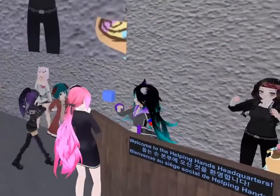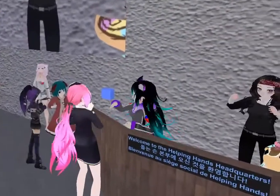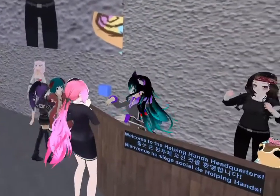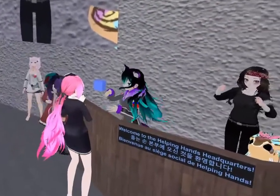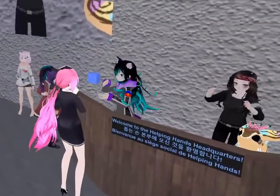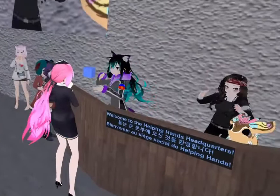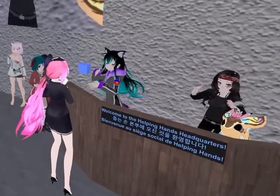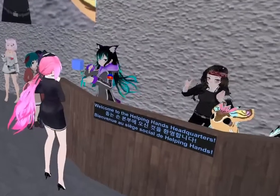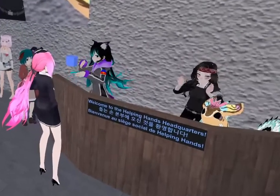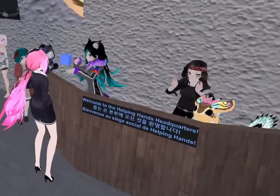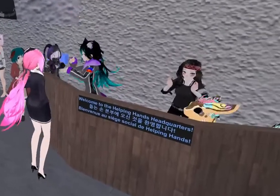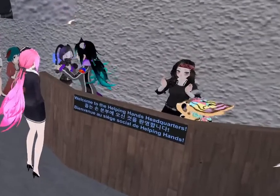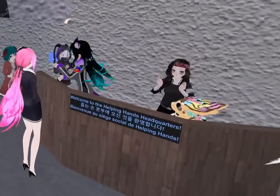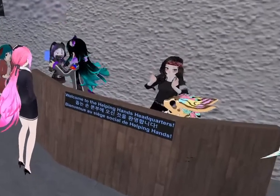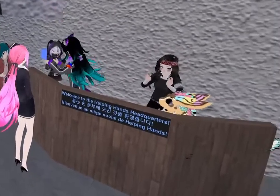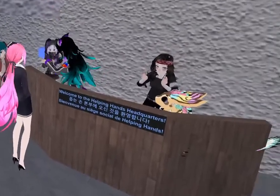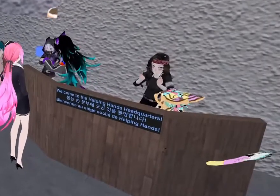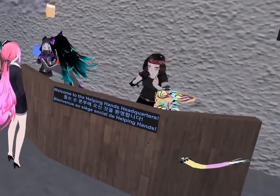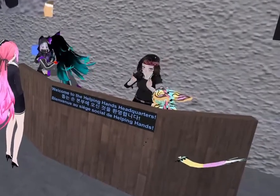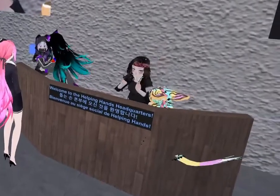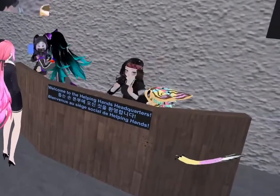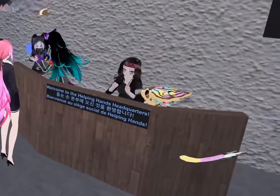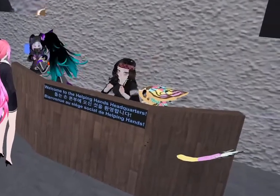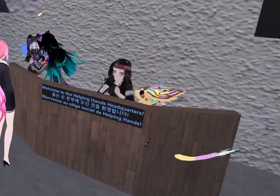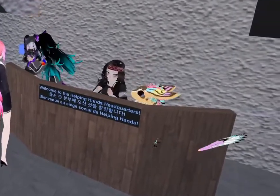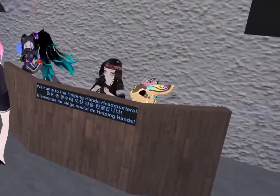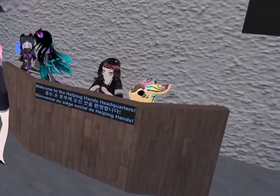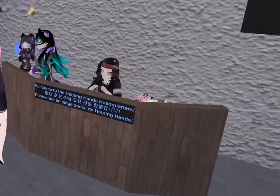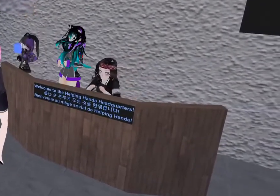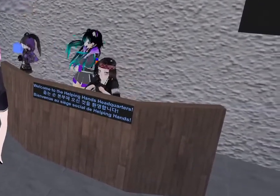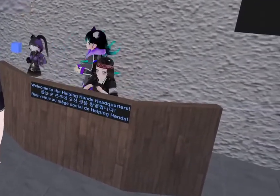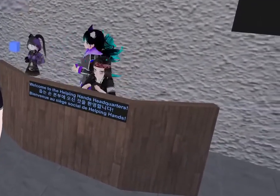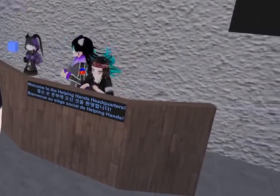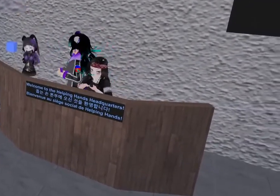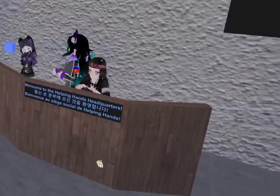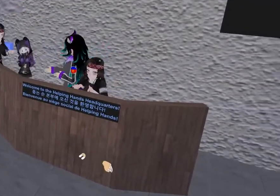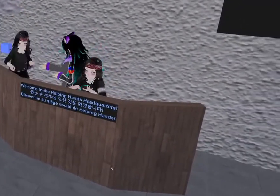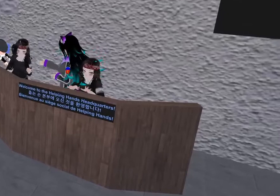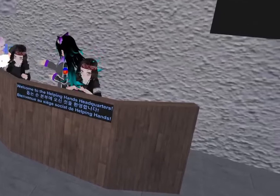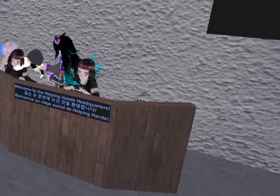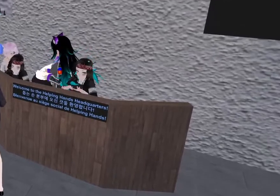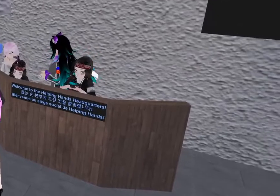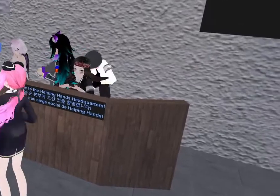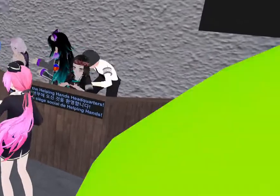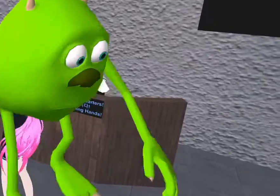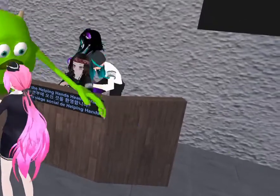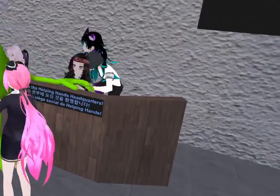door threshold, and then be like, oh, hide, Hide, come here. yeah. And then You guys everybody all hides down hide here.